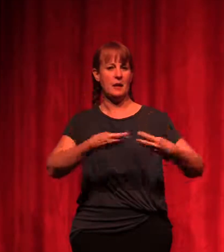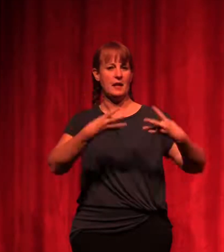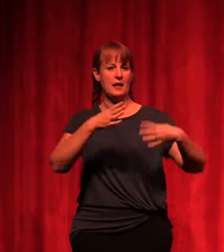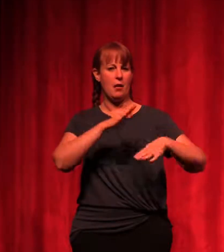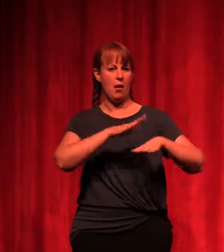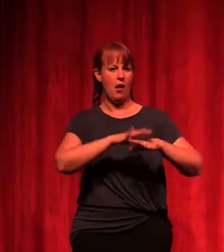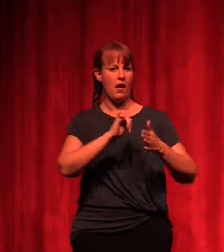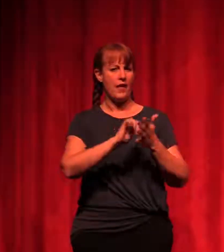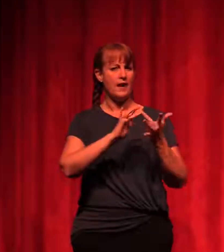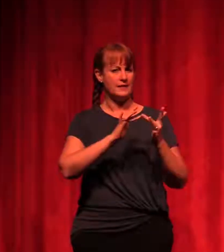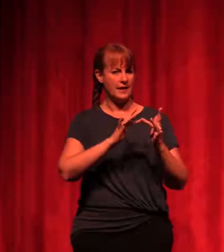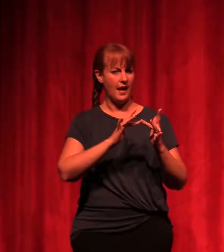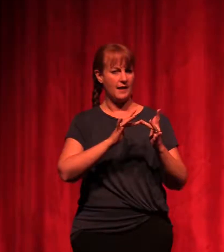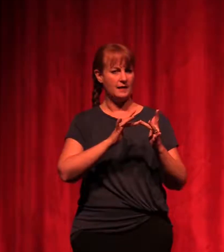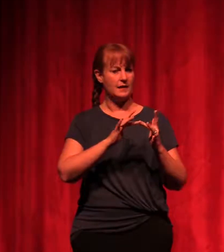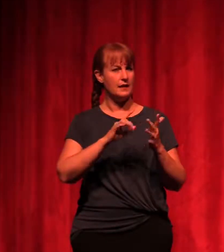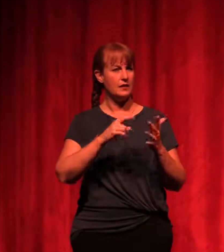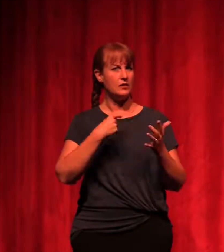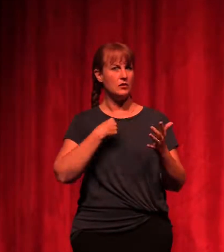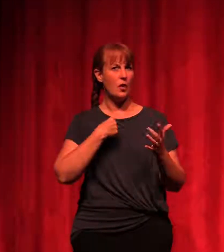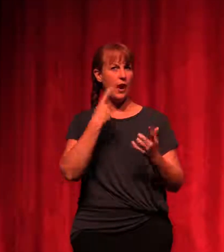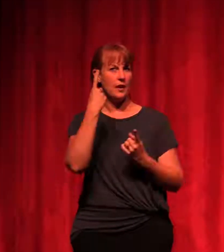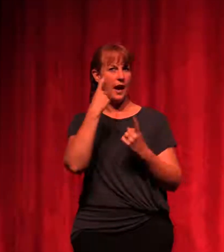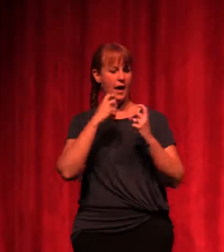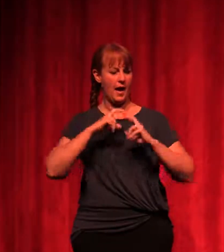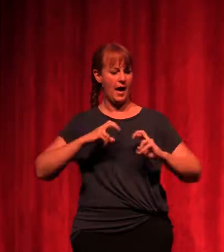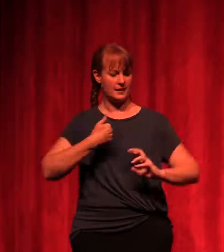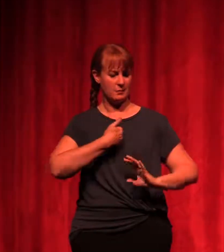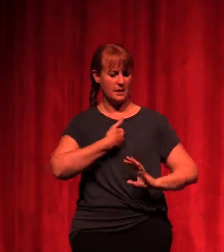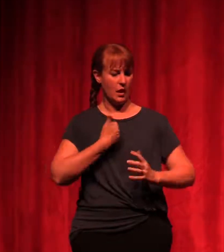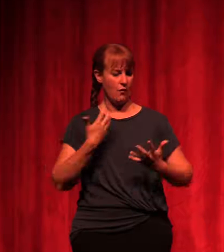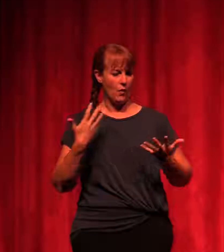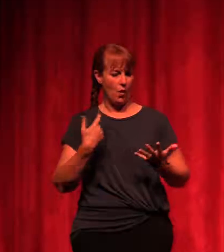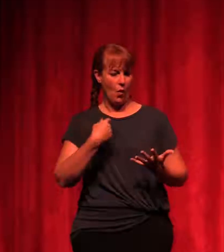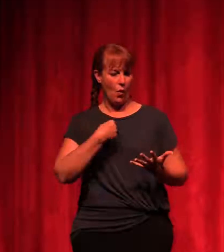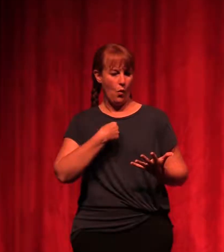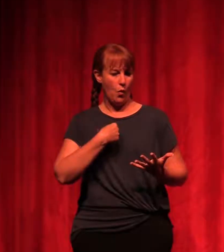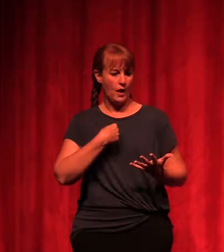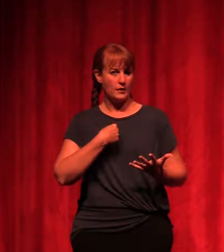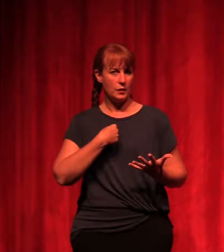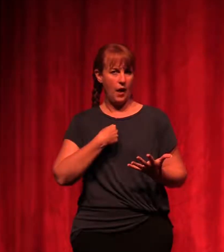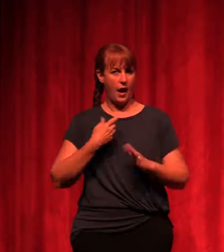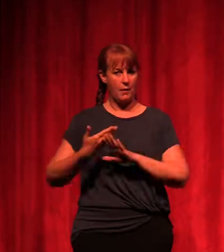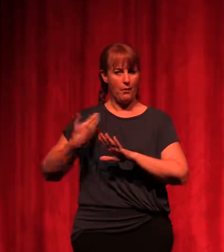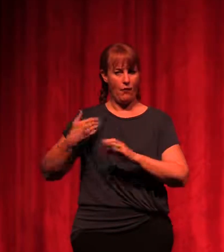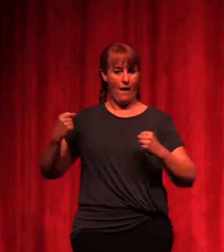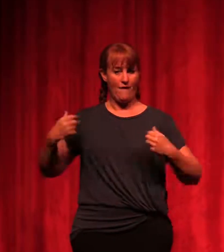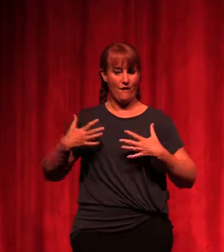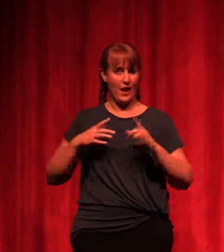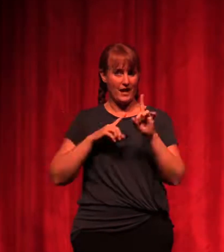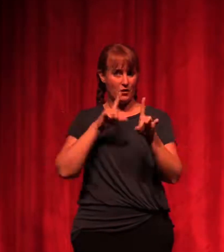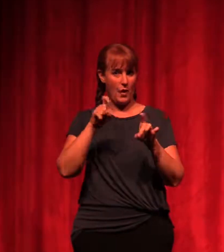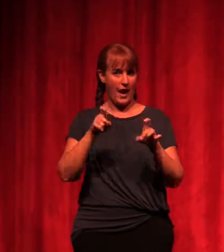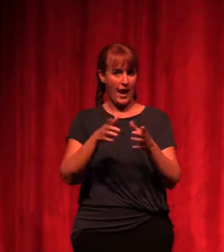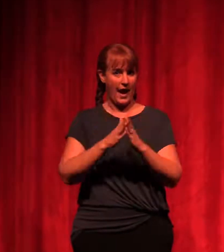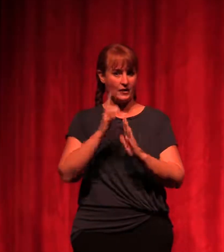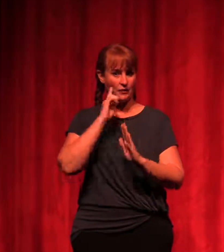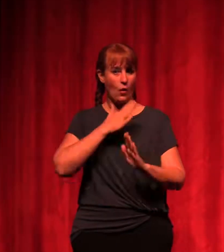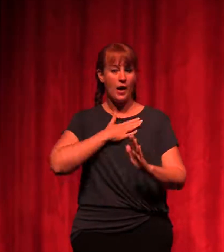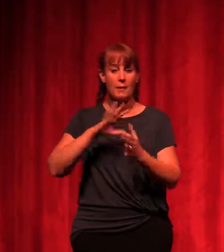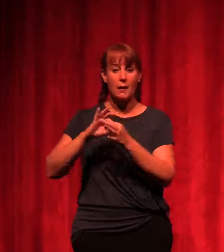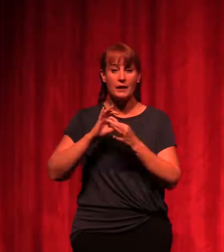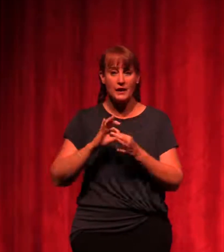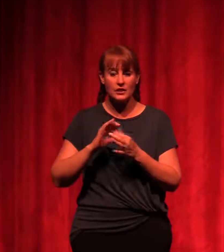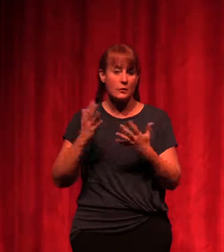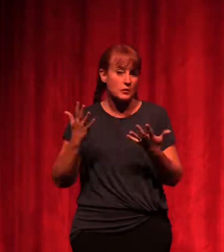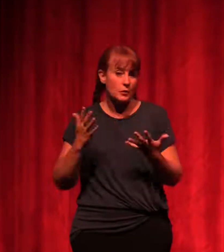site. And it made me ask myself, what is it that I have been afraid to ask for in my relationships? Well, the